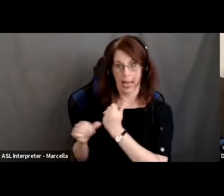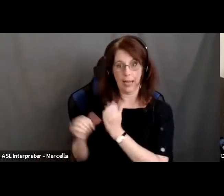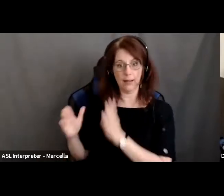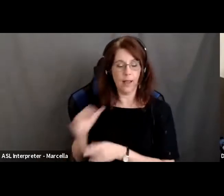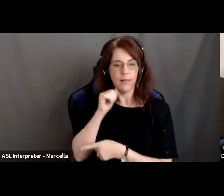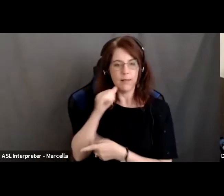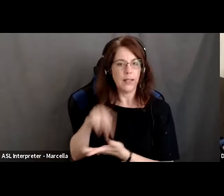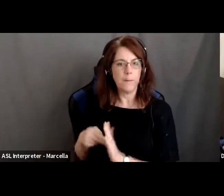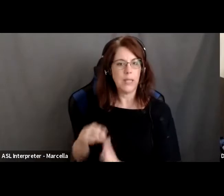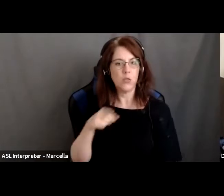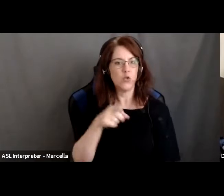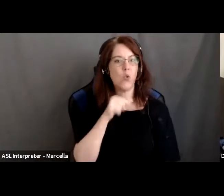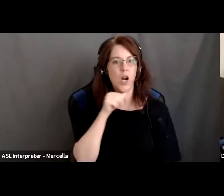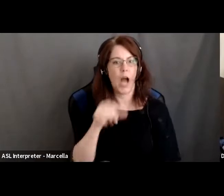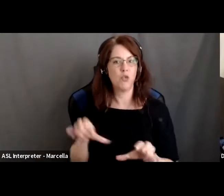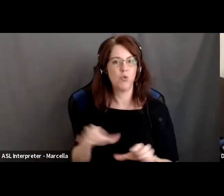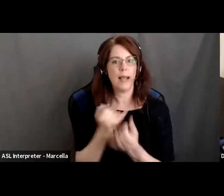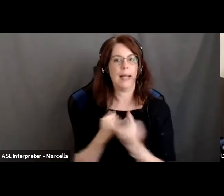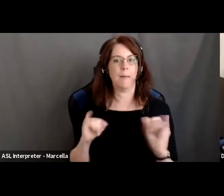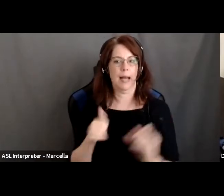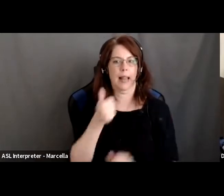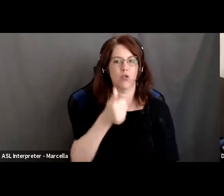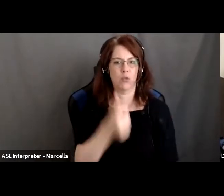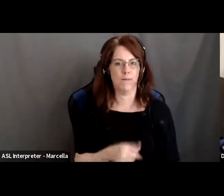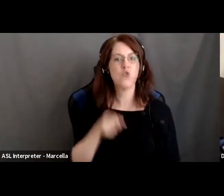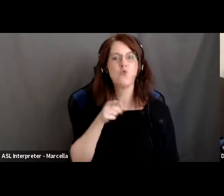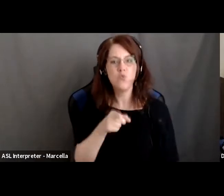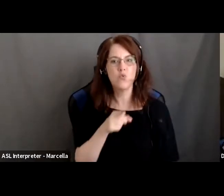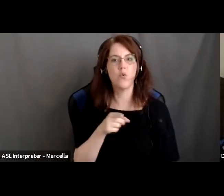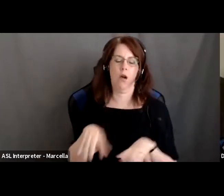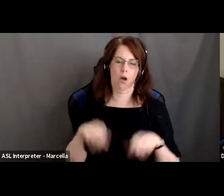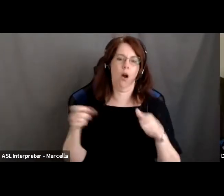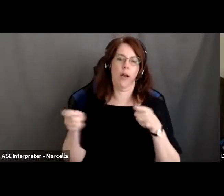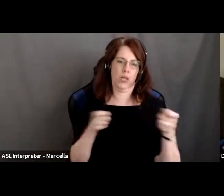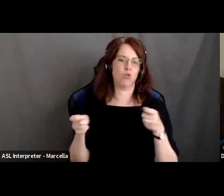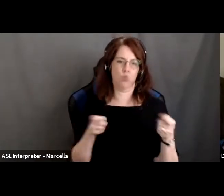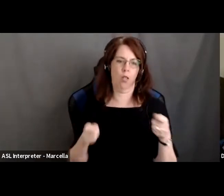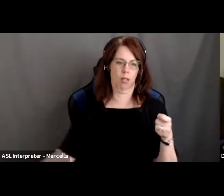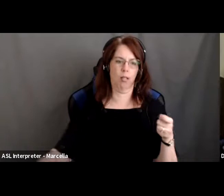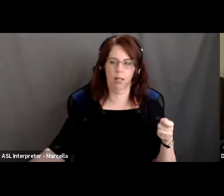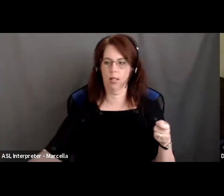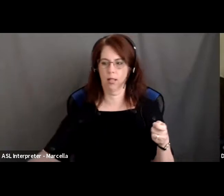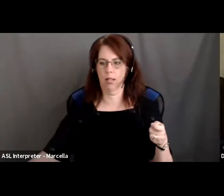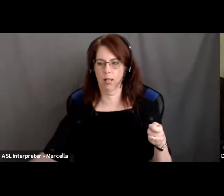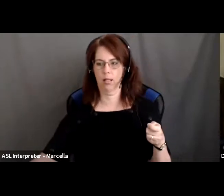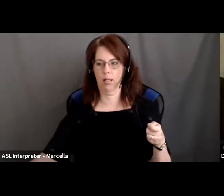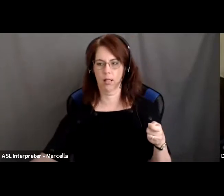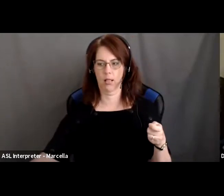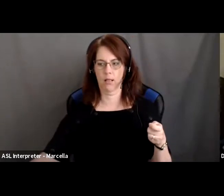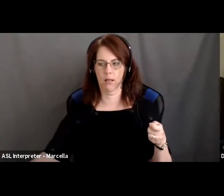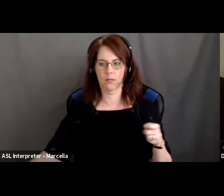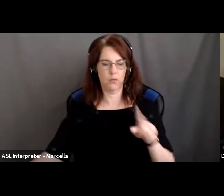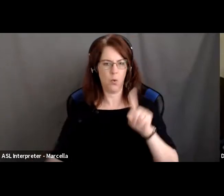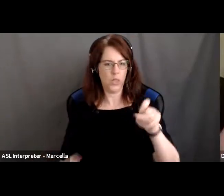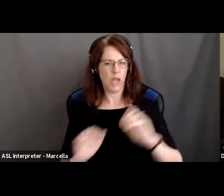mean that you're not doing it independently. You're in control. So the question here is, how do you eat? And